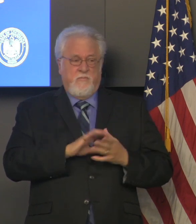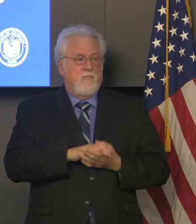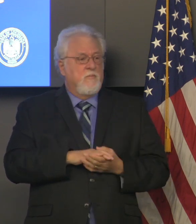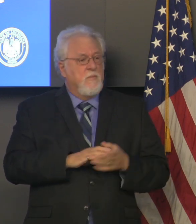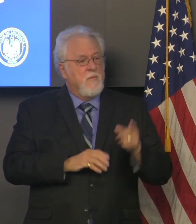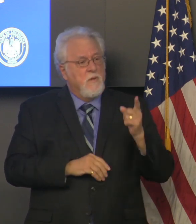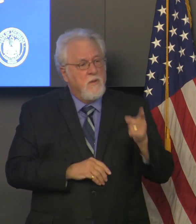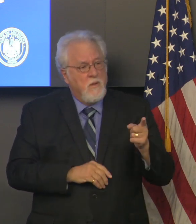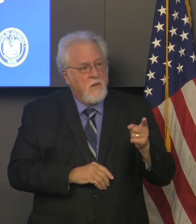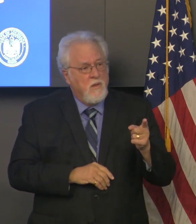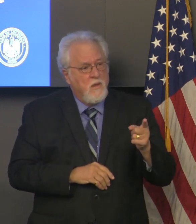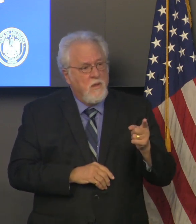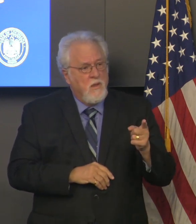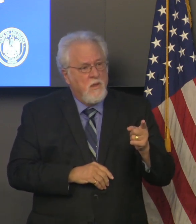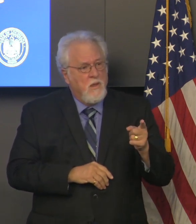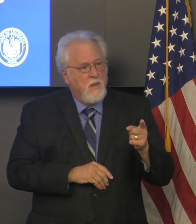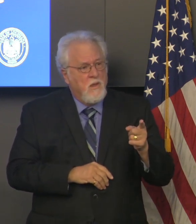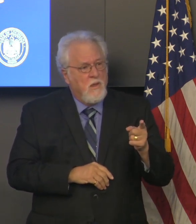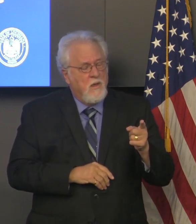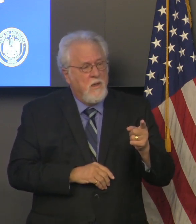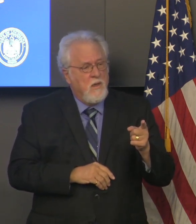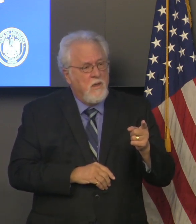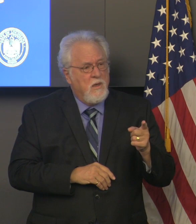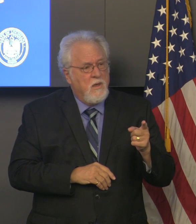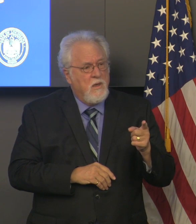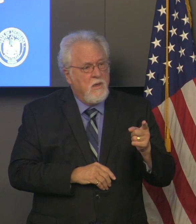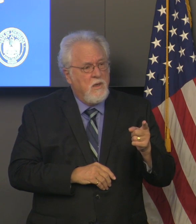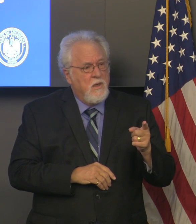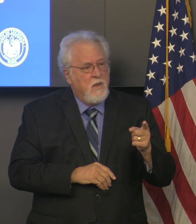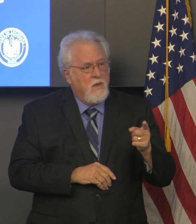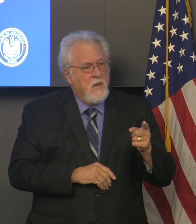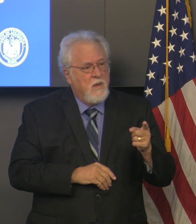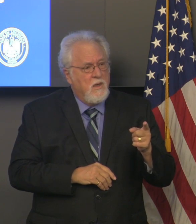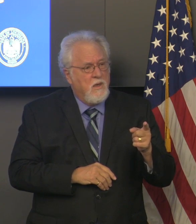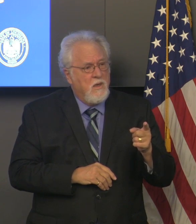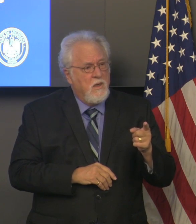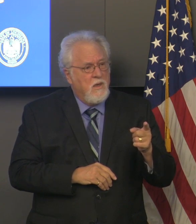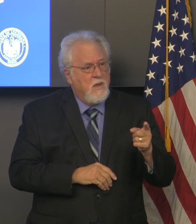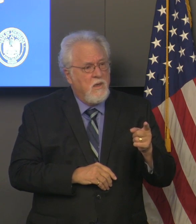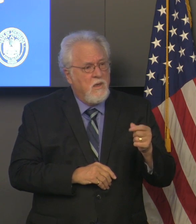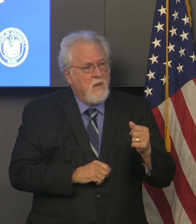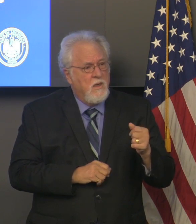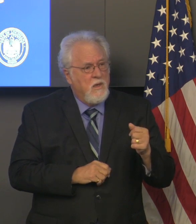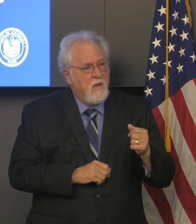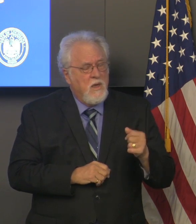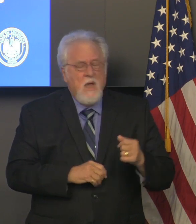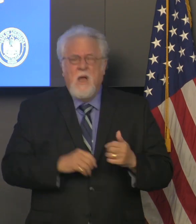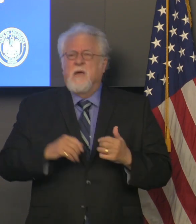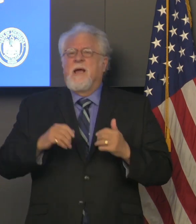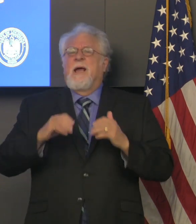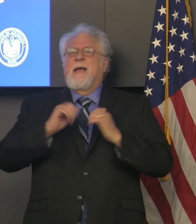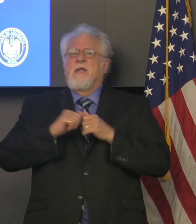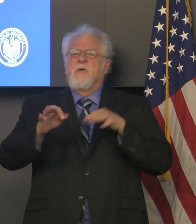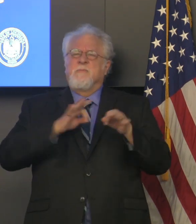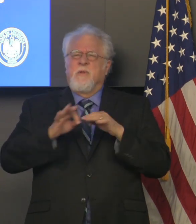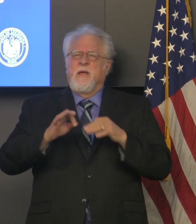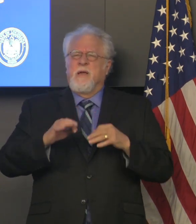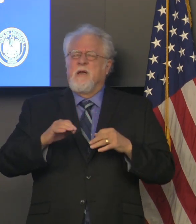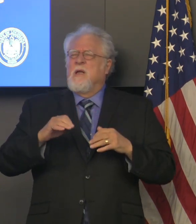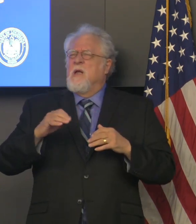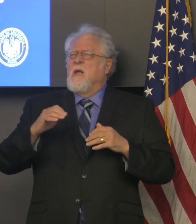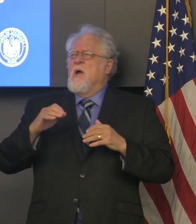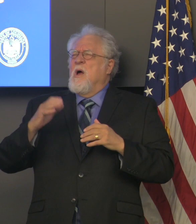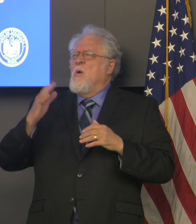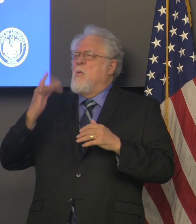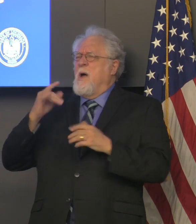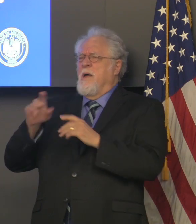Can you walk through exactly at what point you would revoke these licenses? Is it after you go